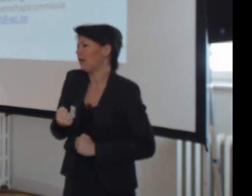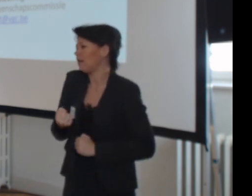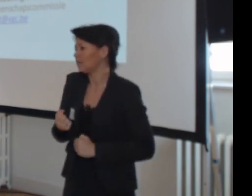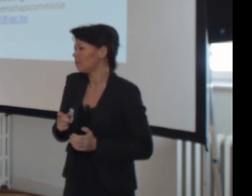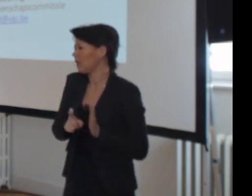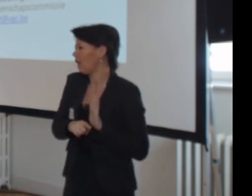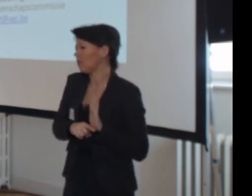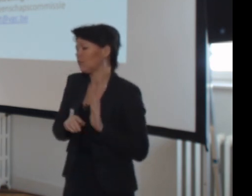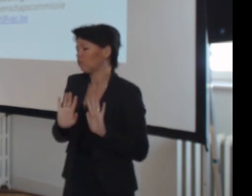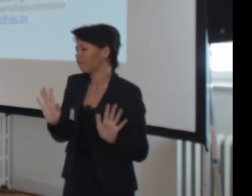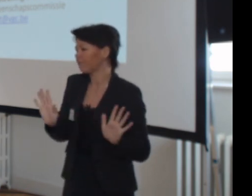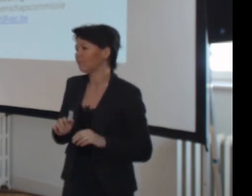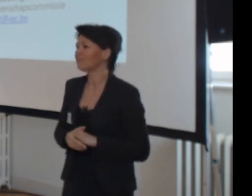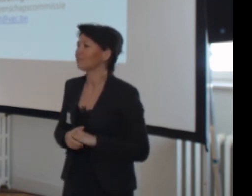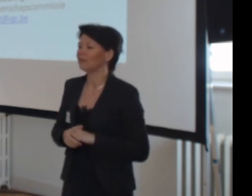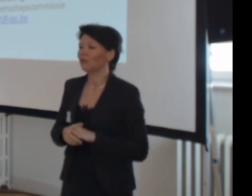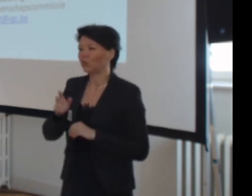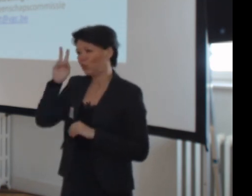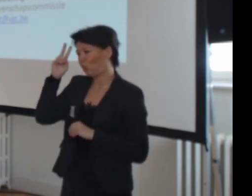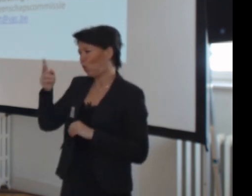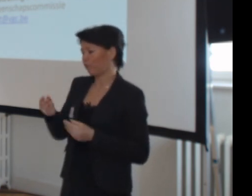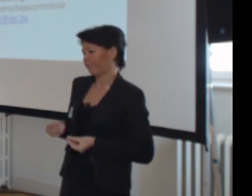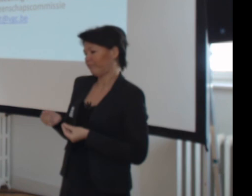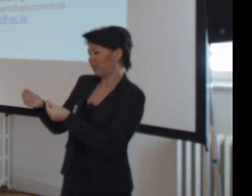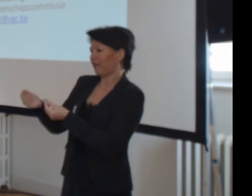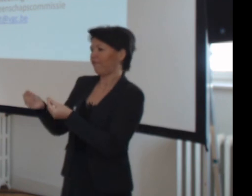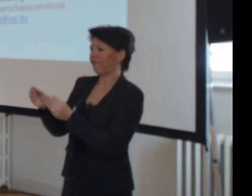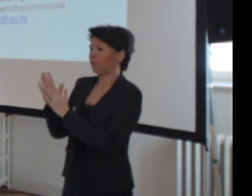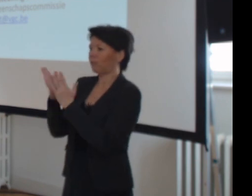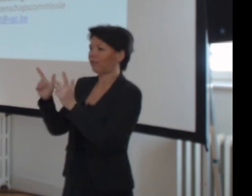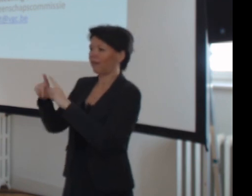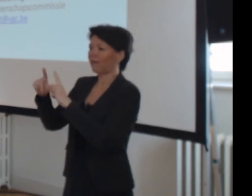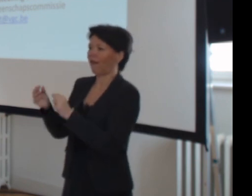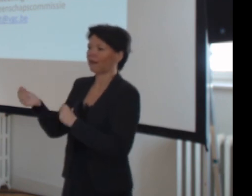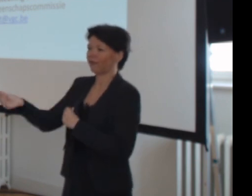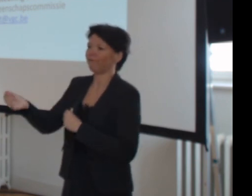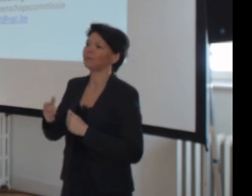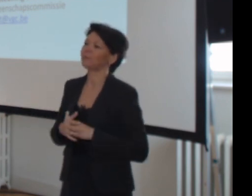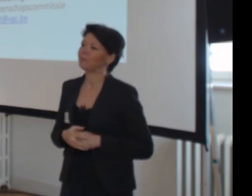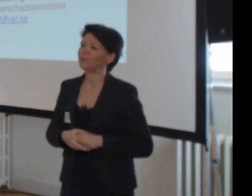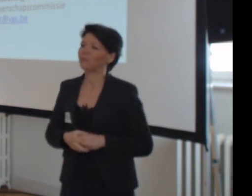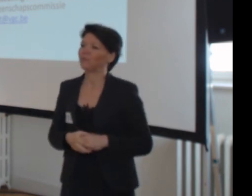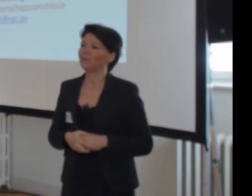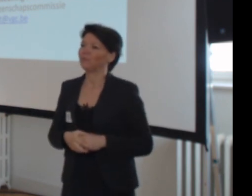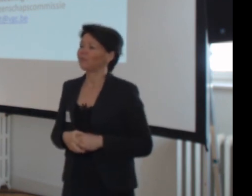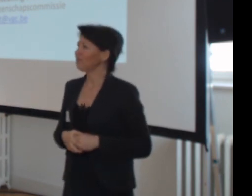it. So yes, we just give them the library card.